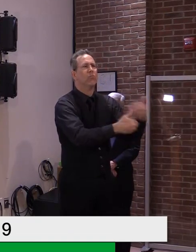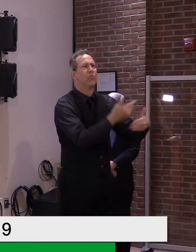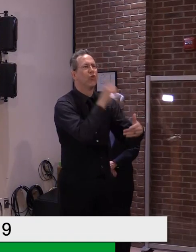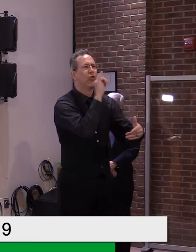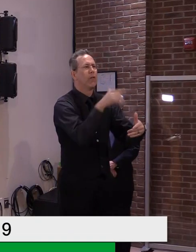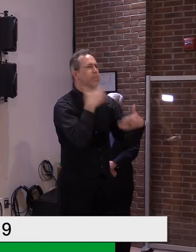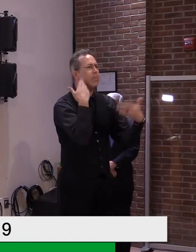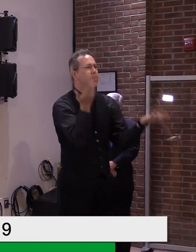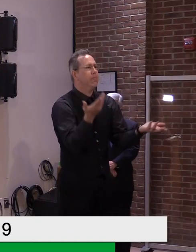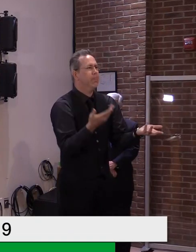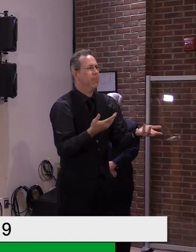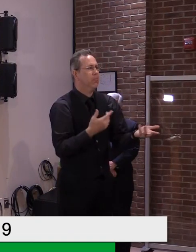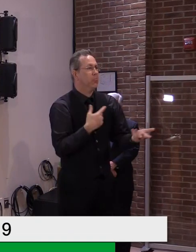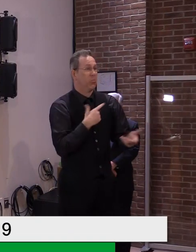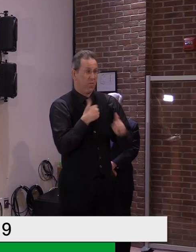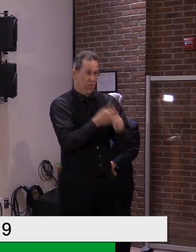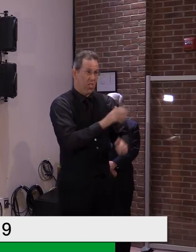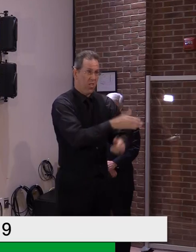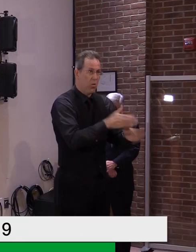options.